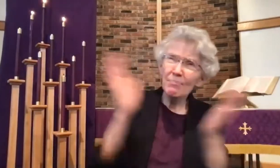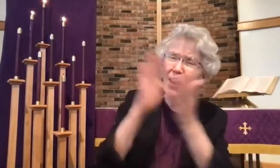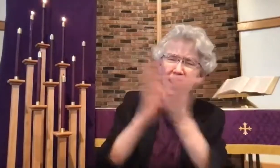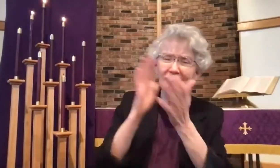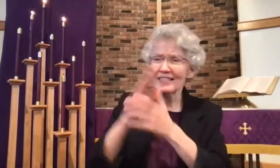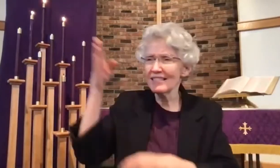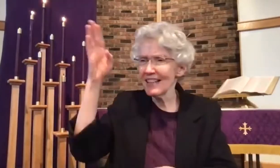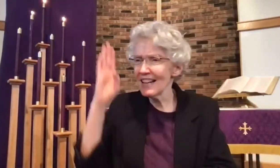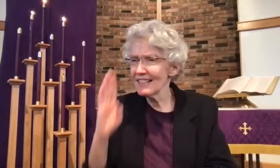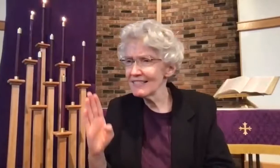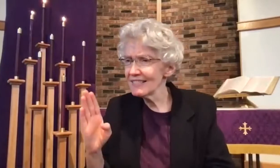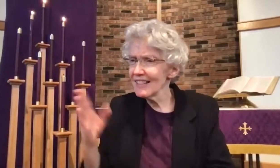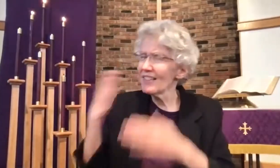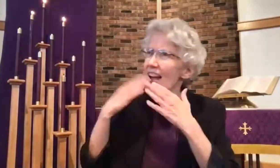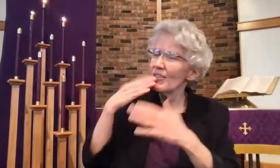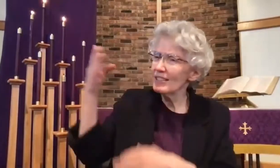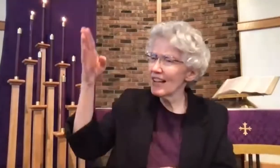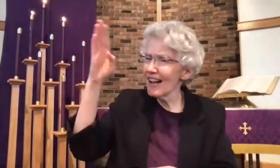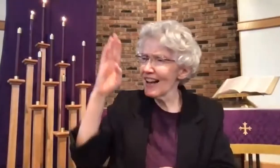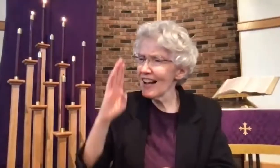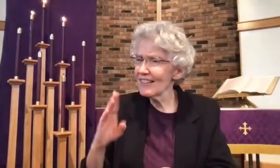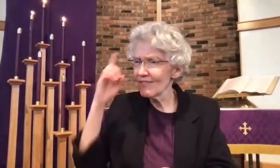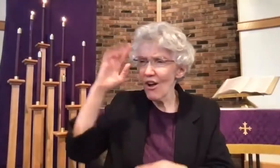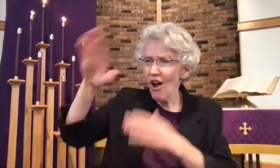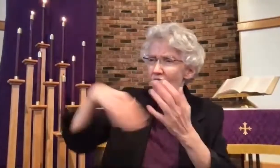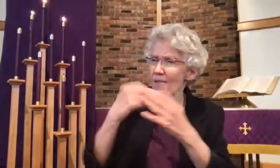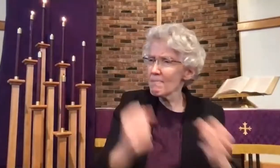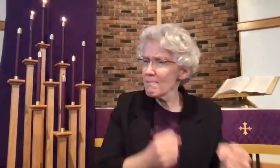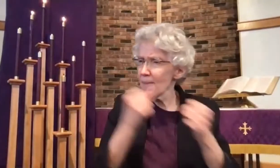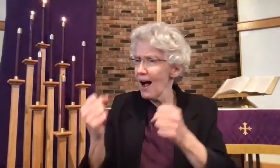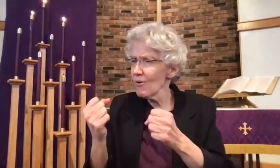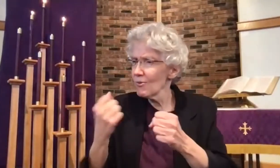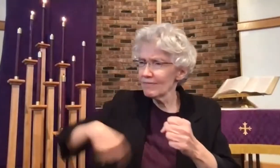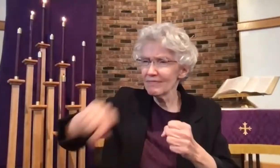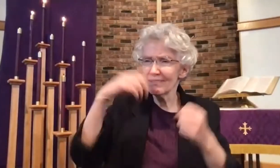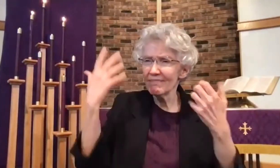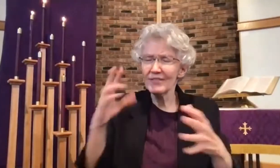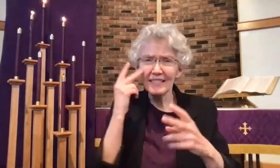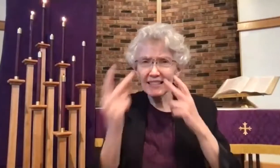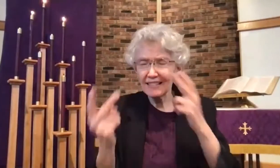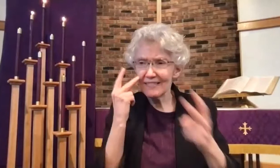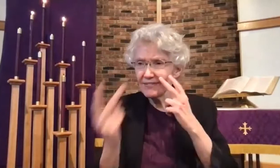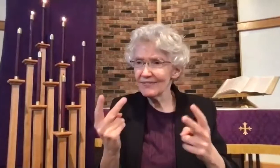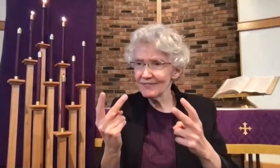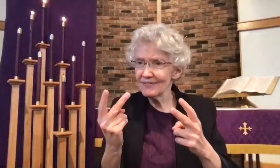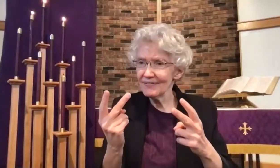They were very excited and praised God. They thanked God for all the powerful things they had seen.